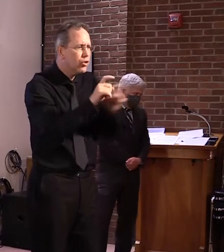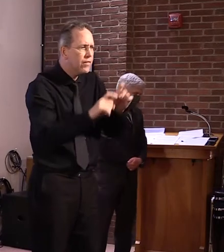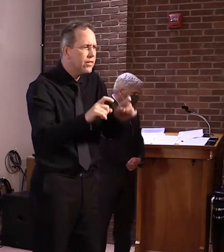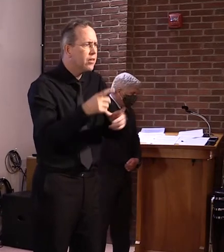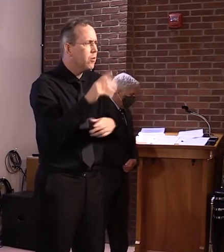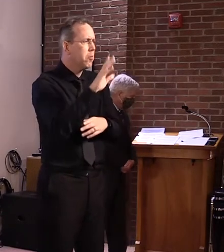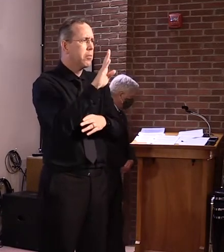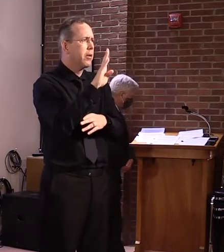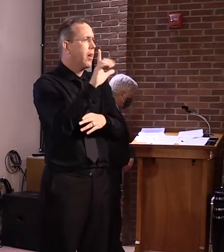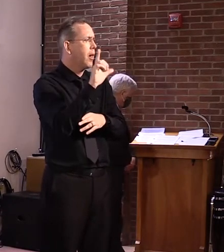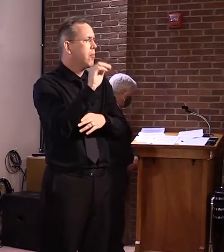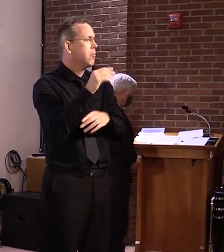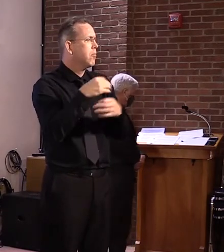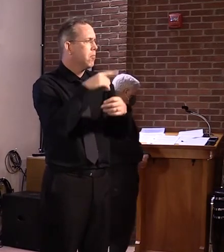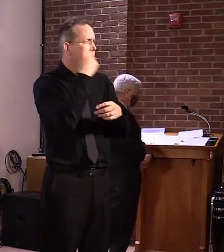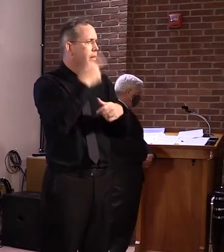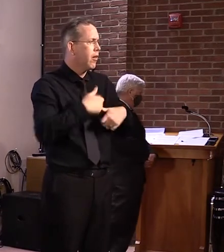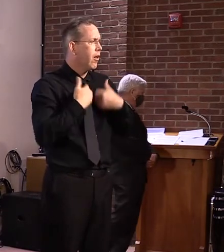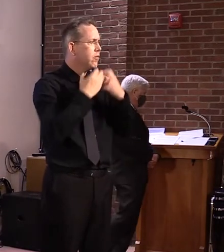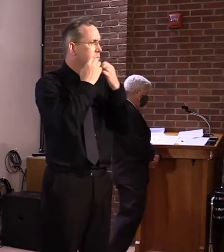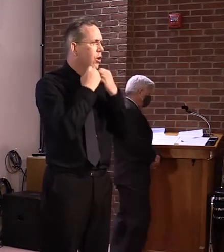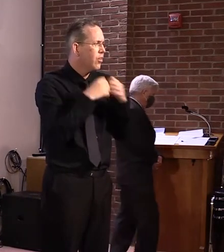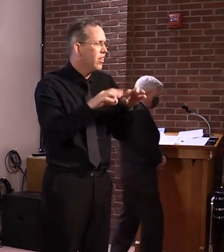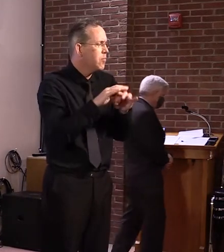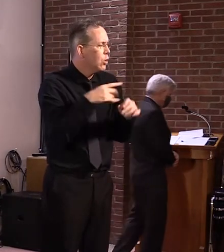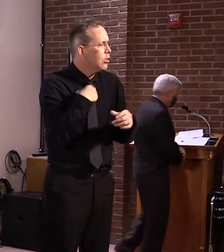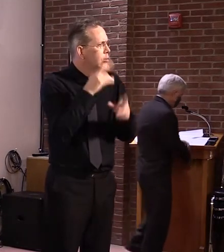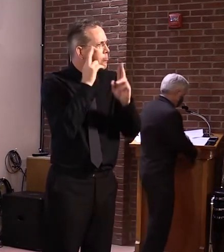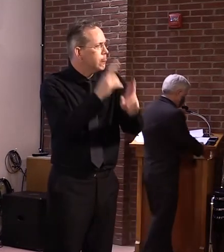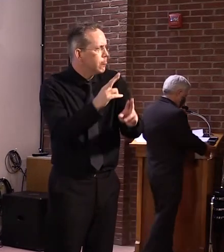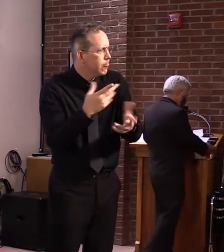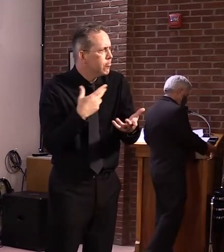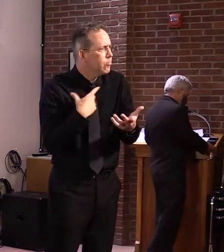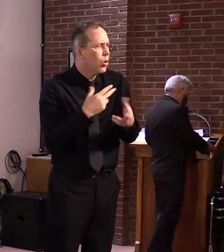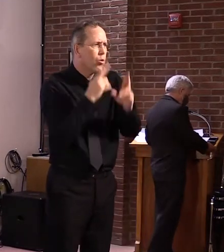little bit more acceptable of that First Amendment right.